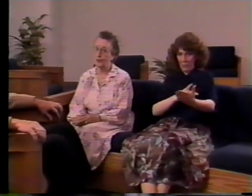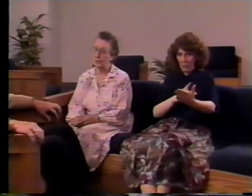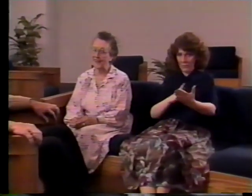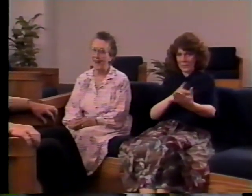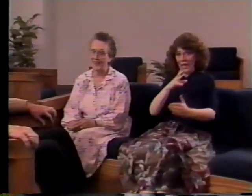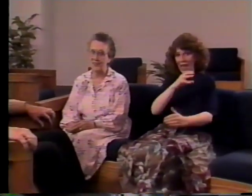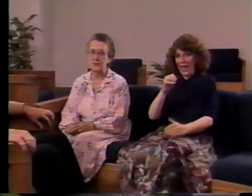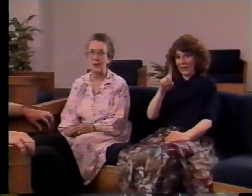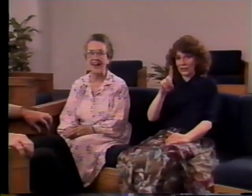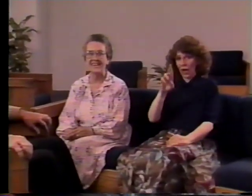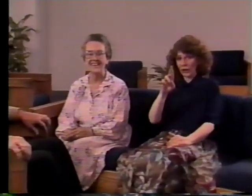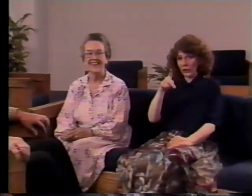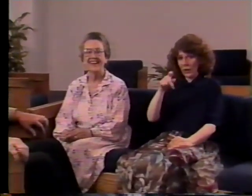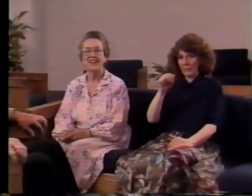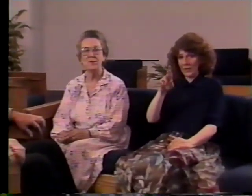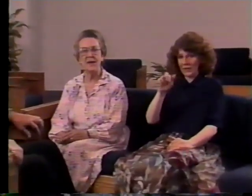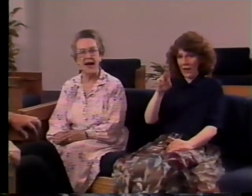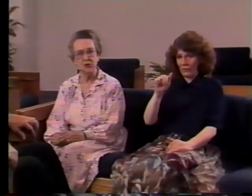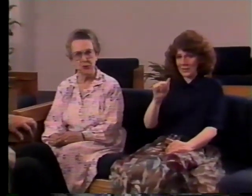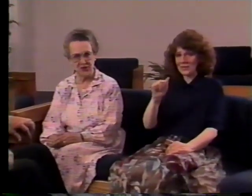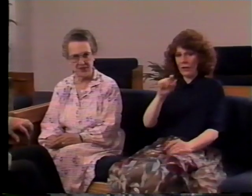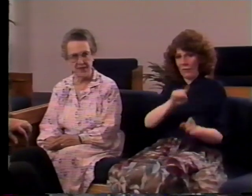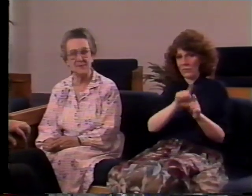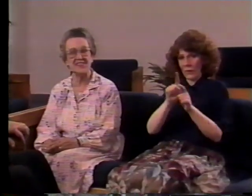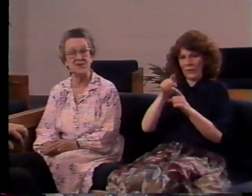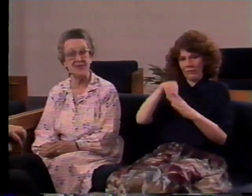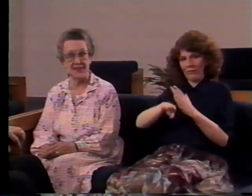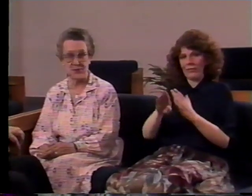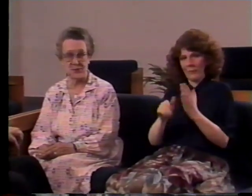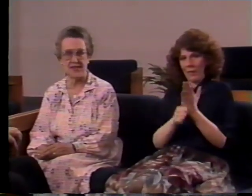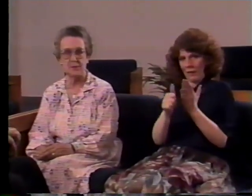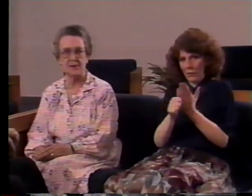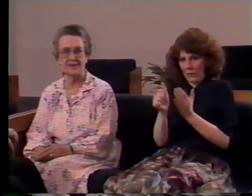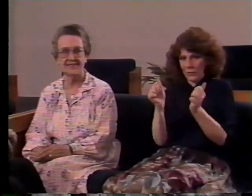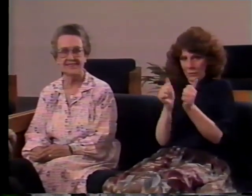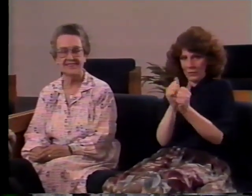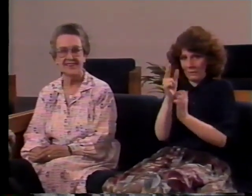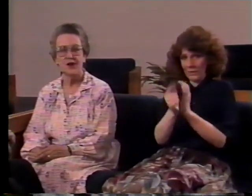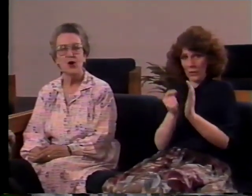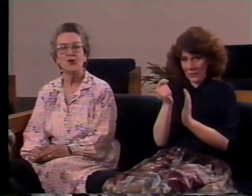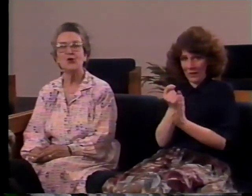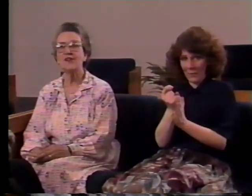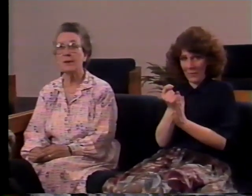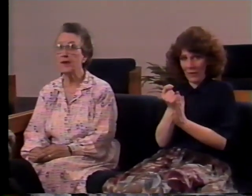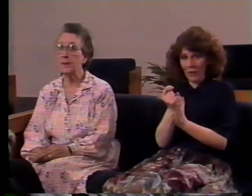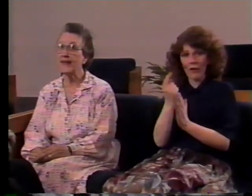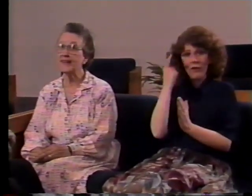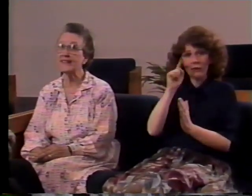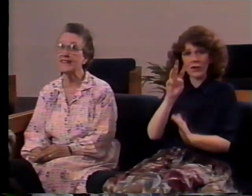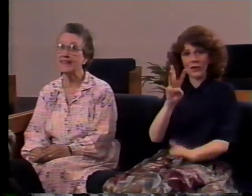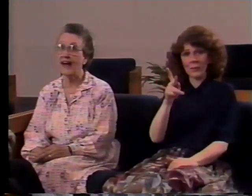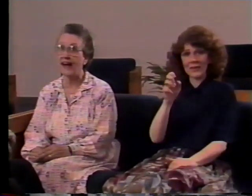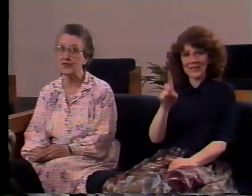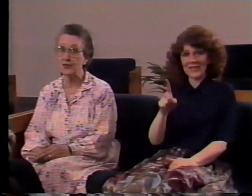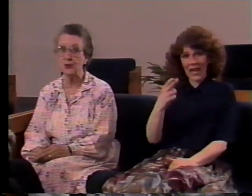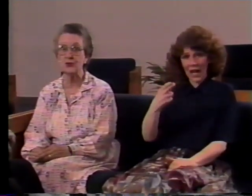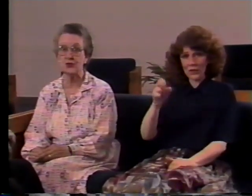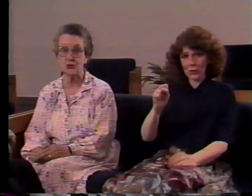Panara's as well, in the manual which accompanies the videotape. For WPSD high school